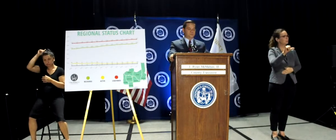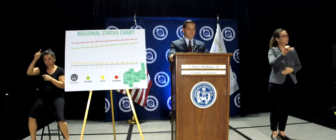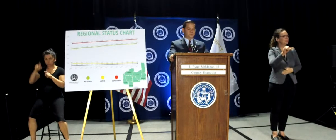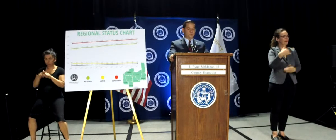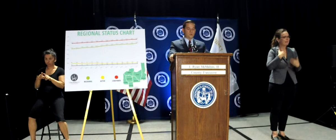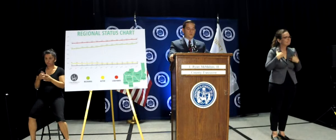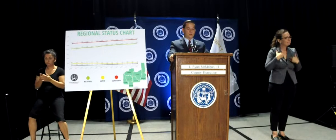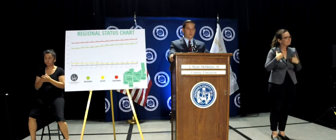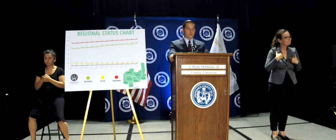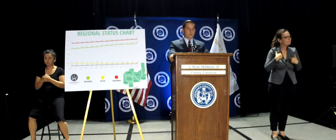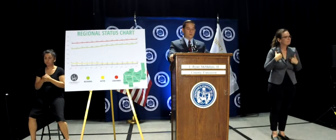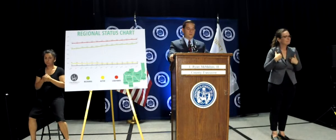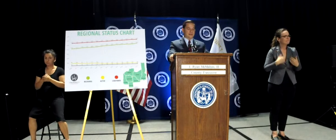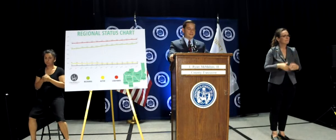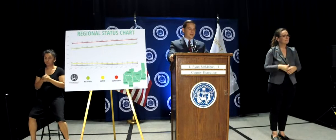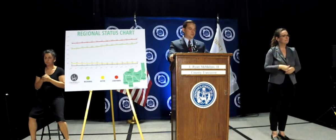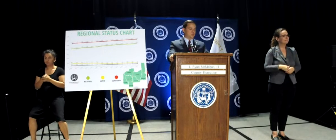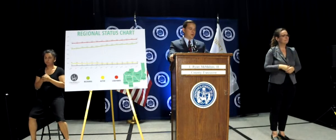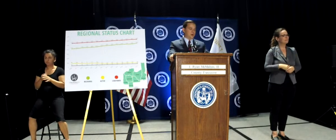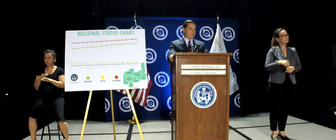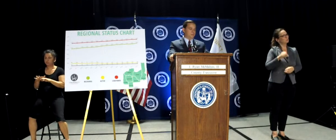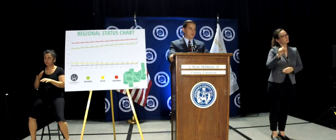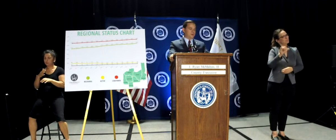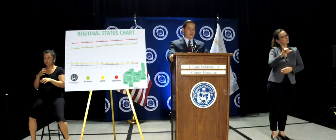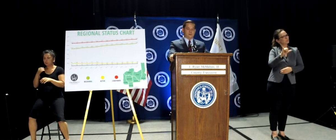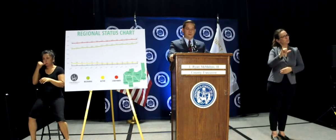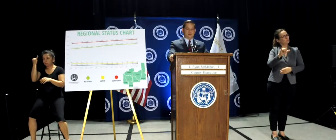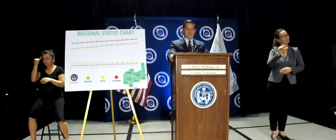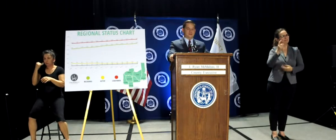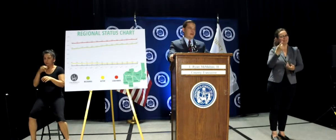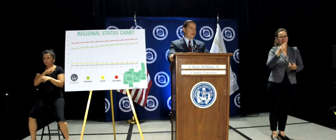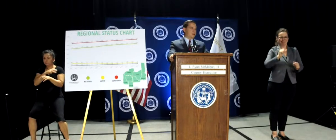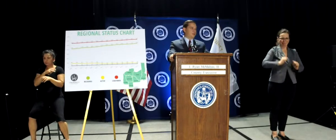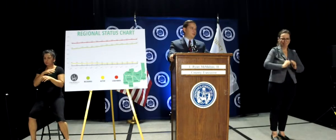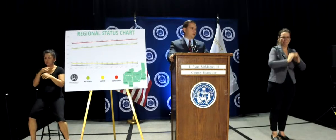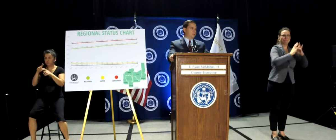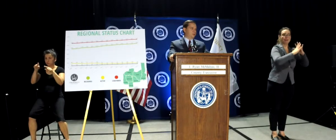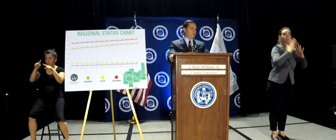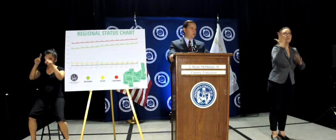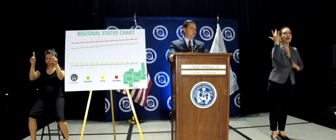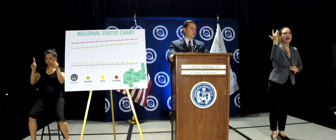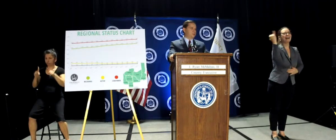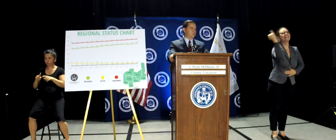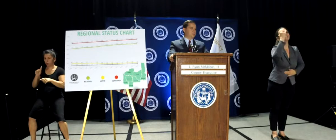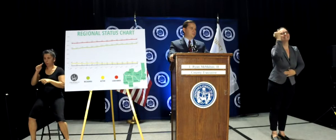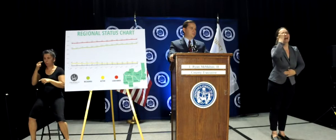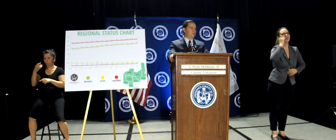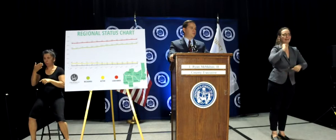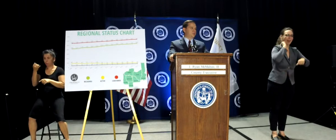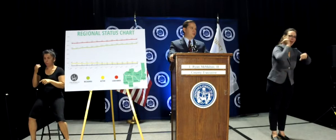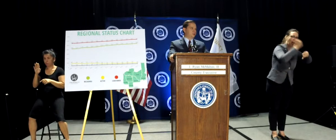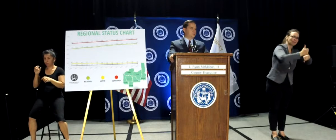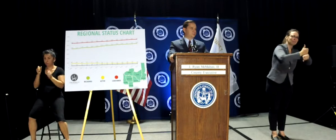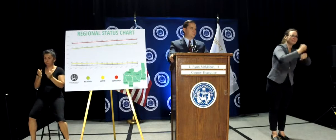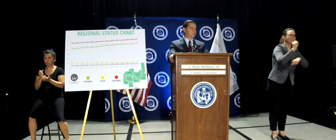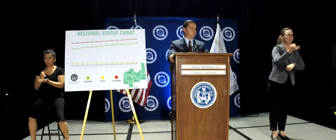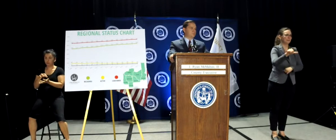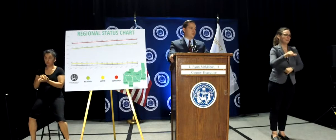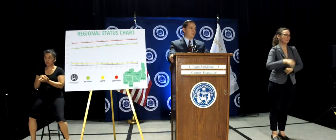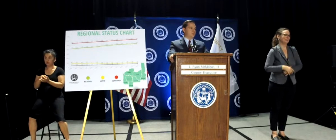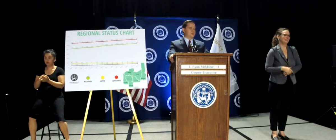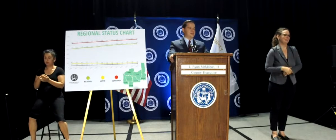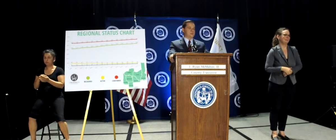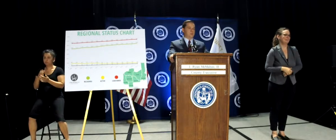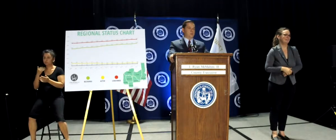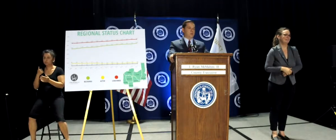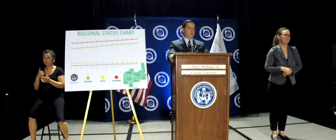contributions. When that statue went up, the intent had nothing to do with the 1400s.